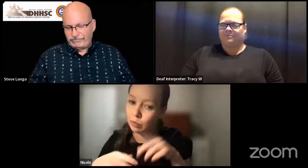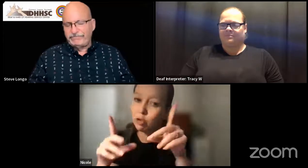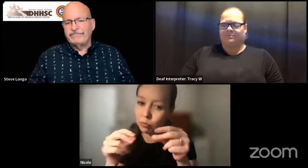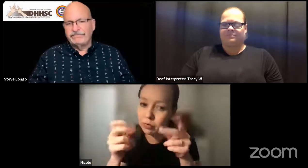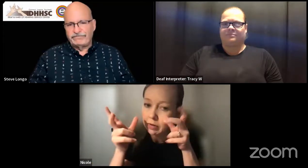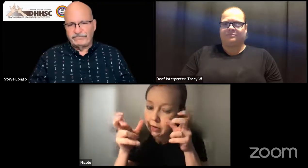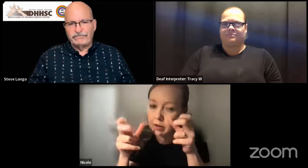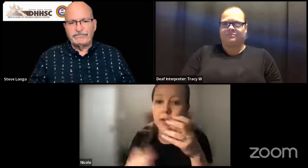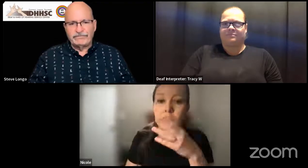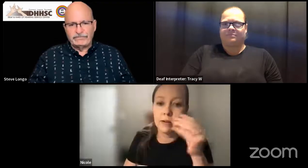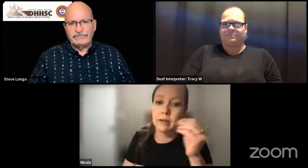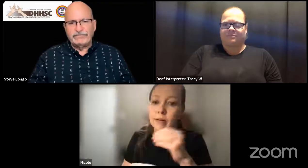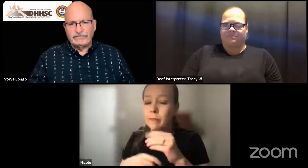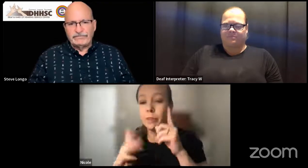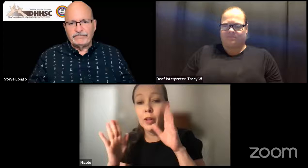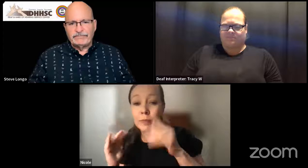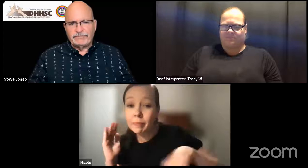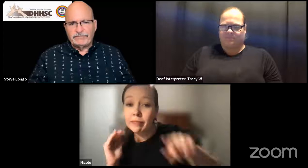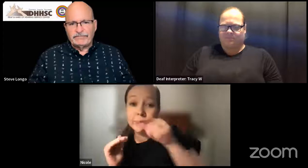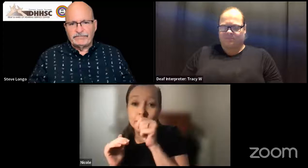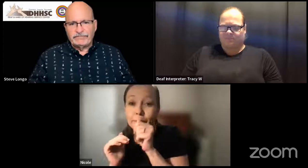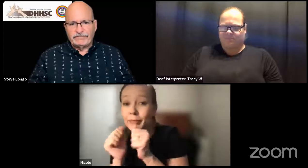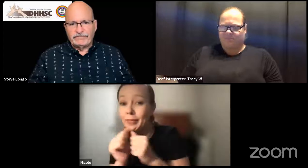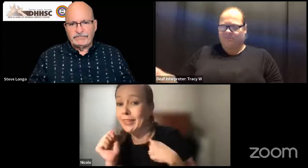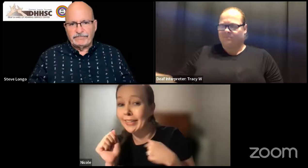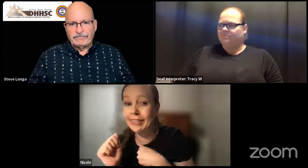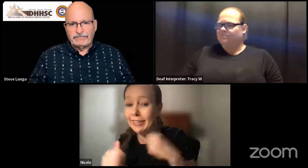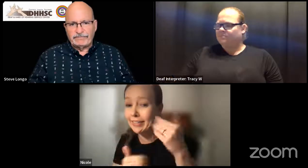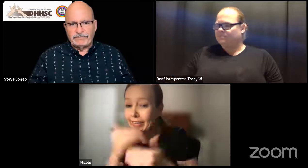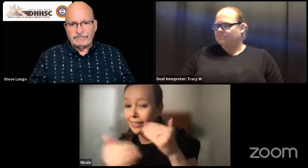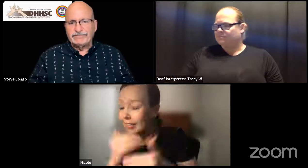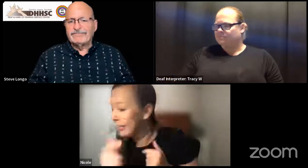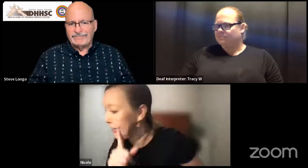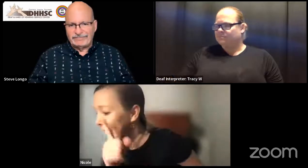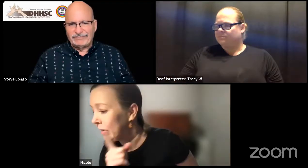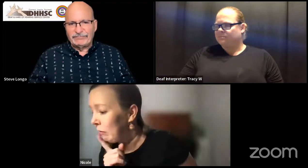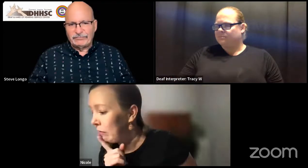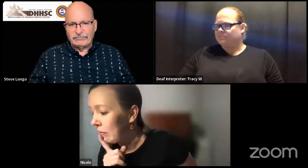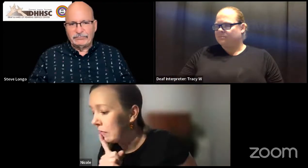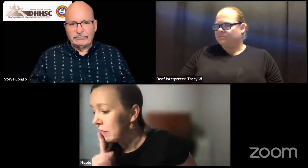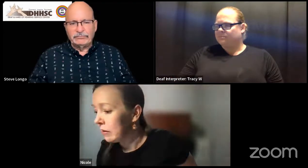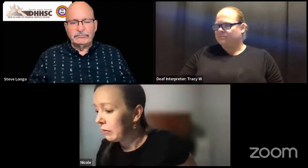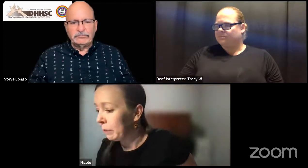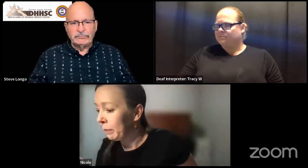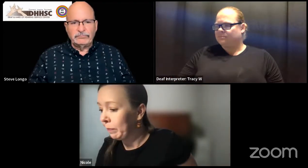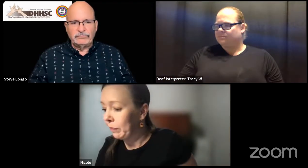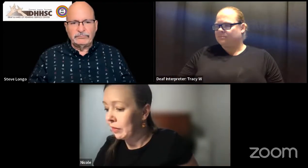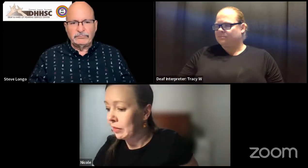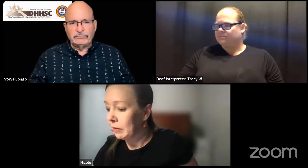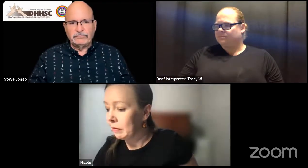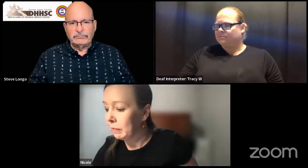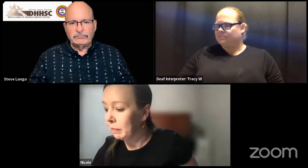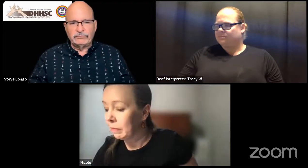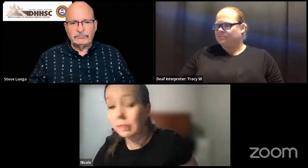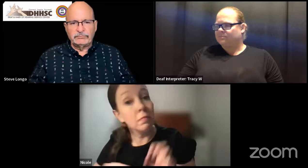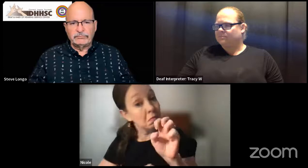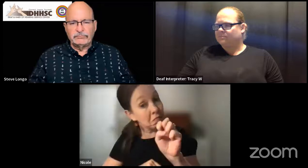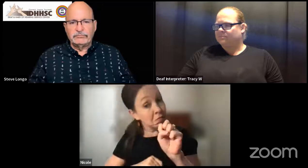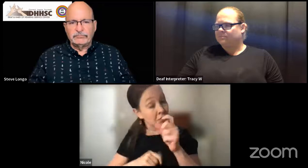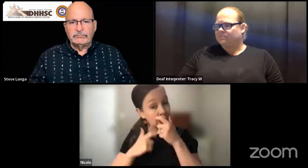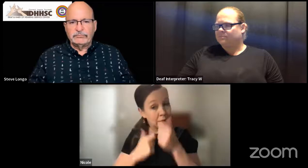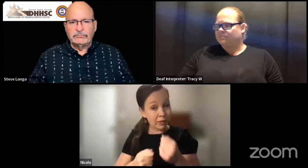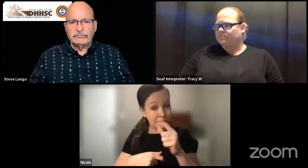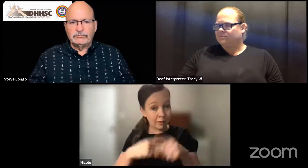but we are getting there. We are listening. And so please be patient with us as we get through